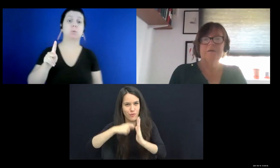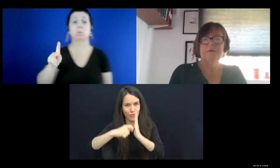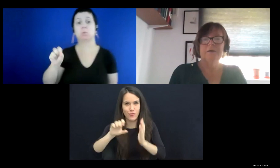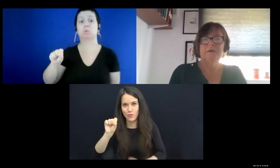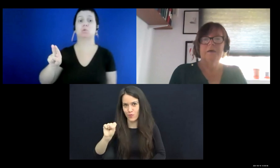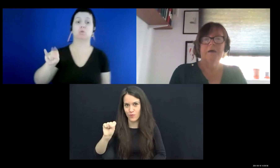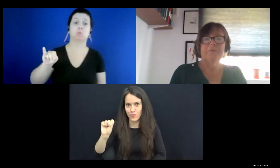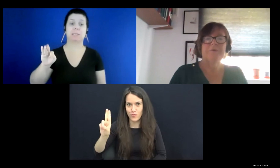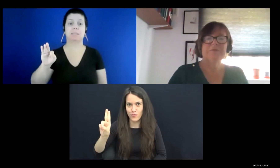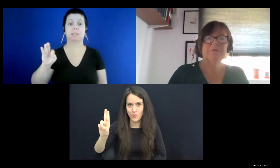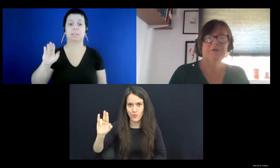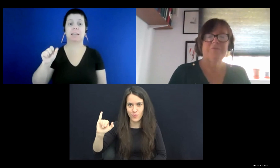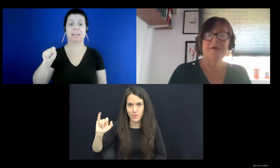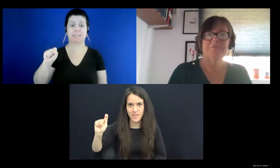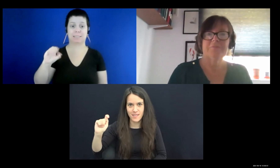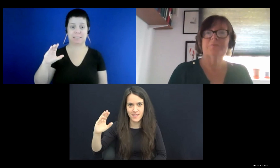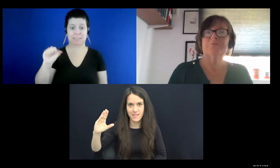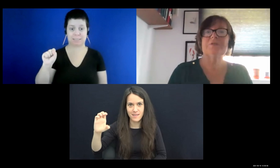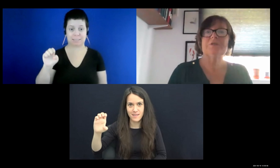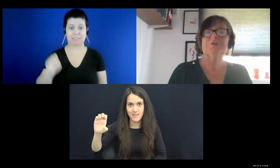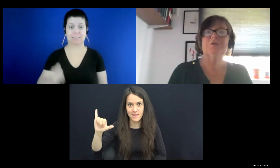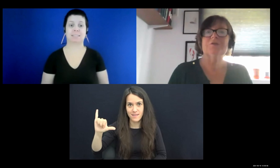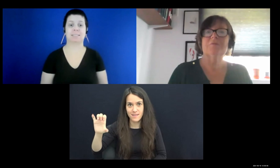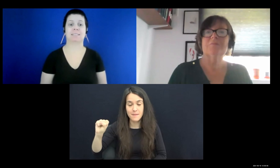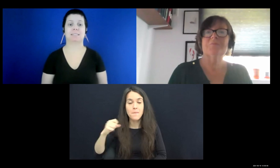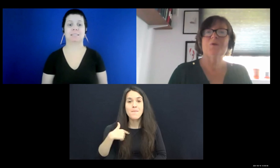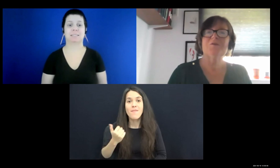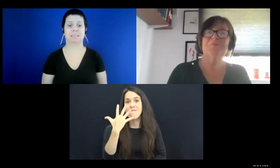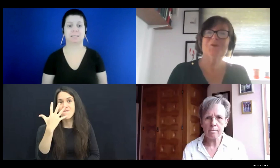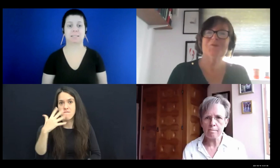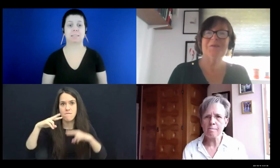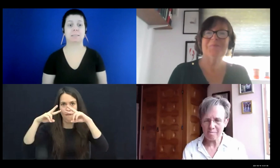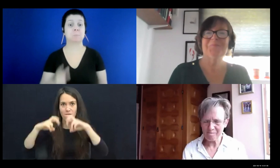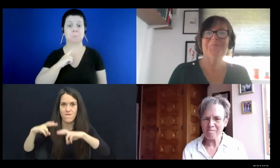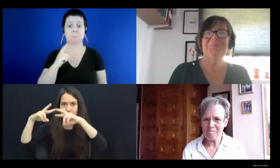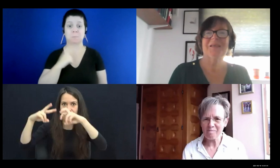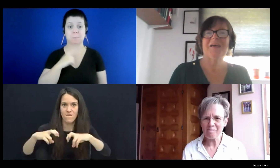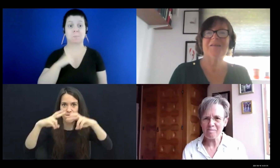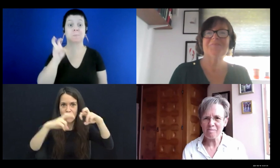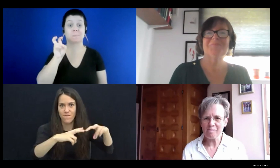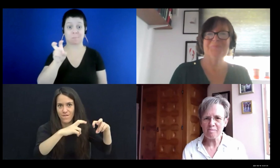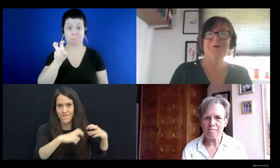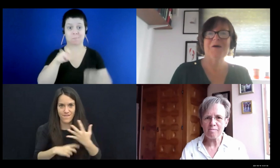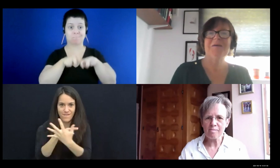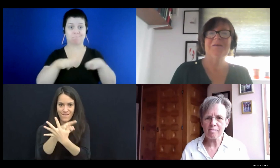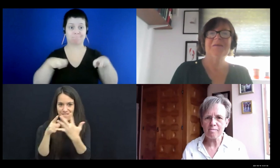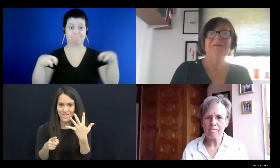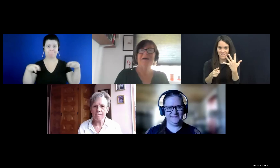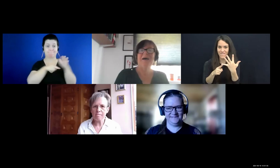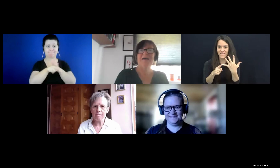There are 5 researchers. Welcome, Josie and